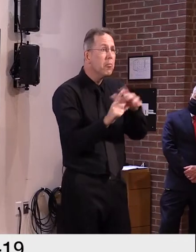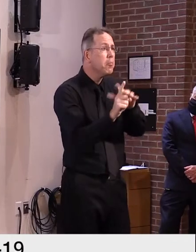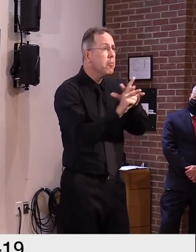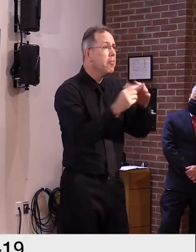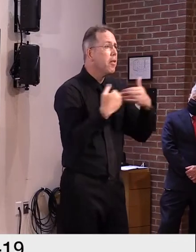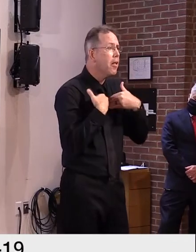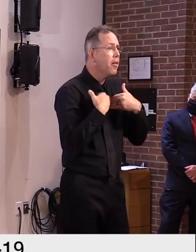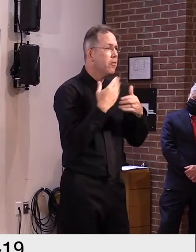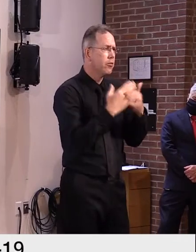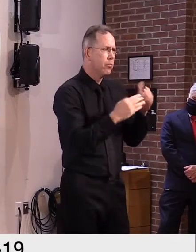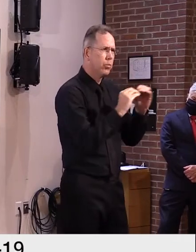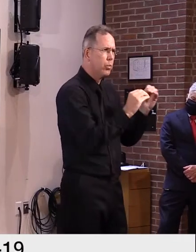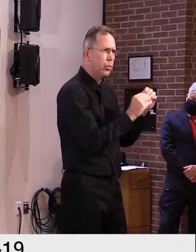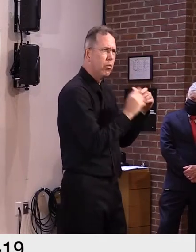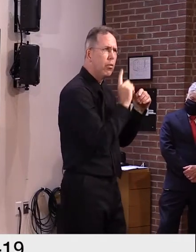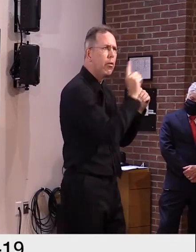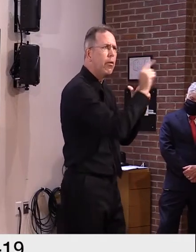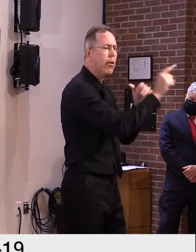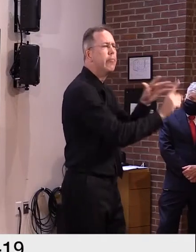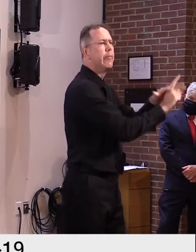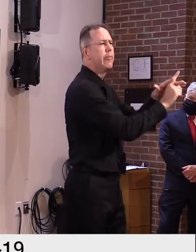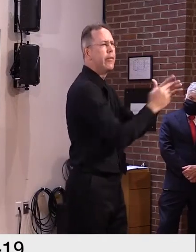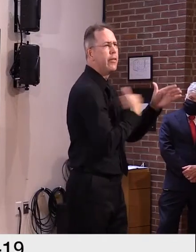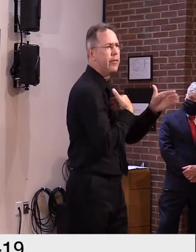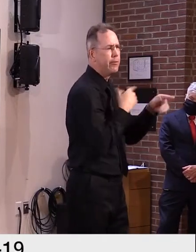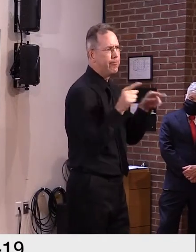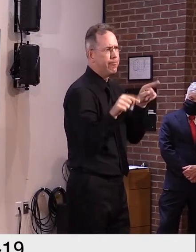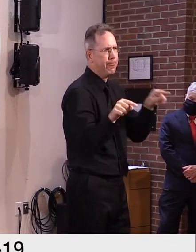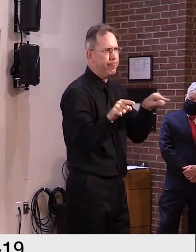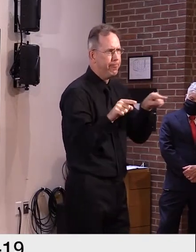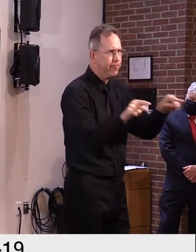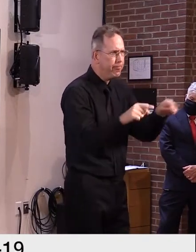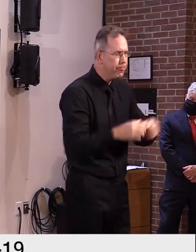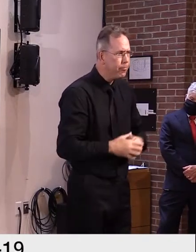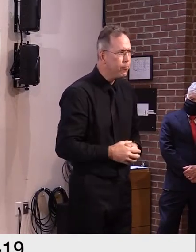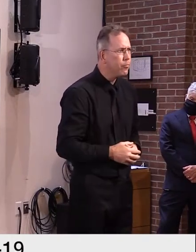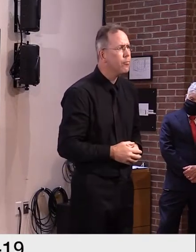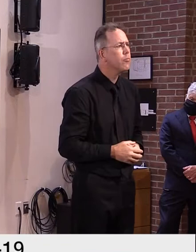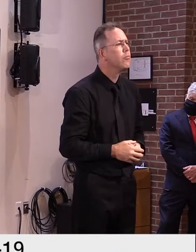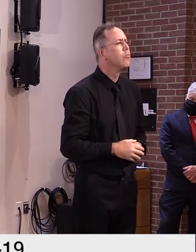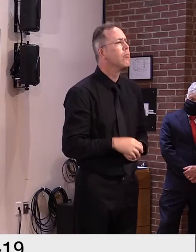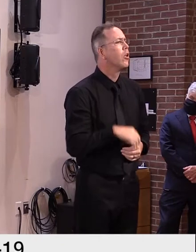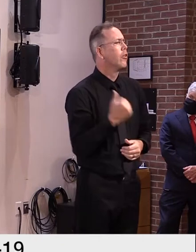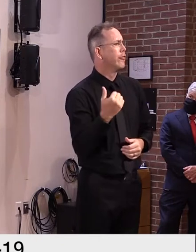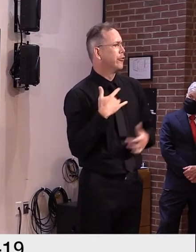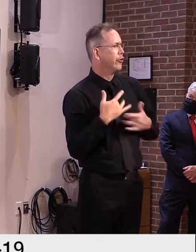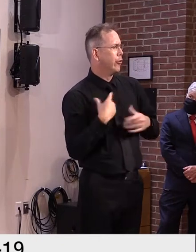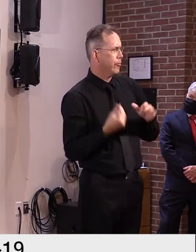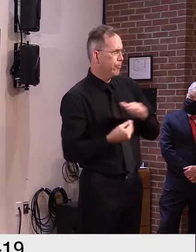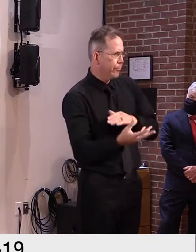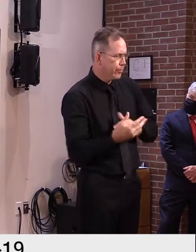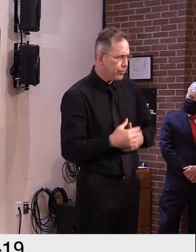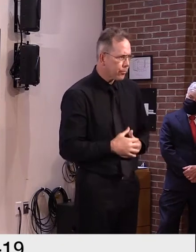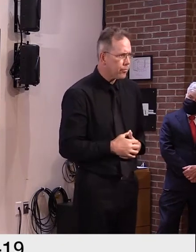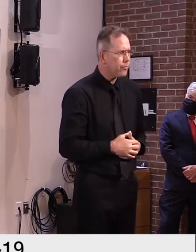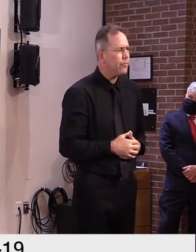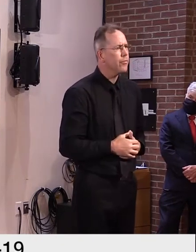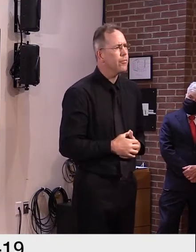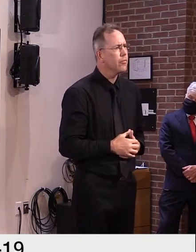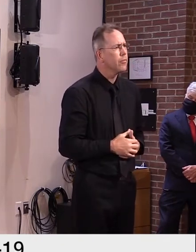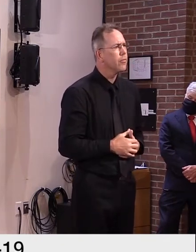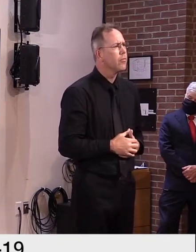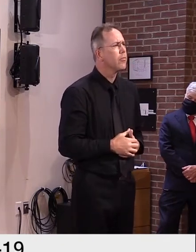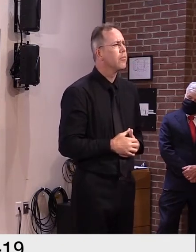Second thing, and that's being raised, is the other forms of